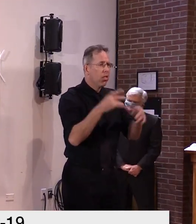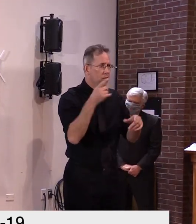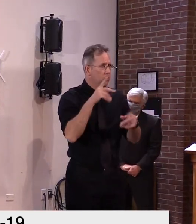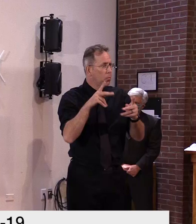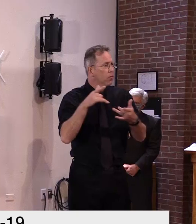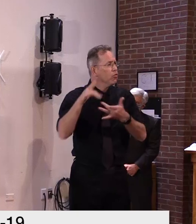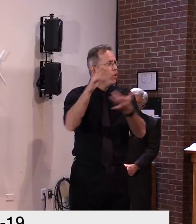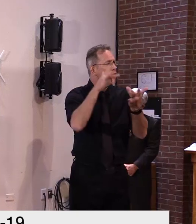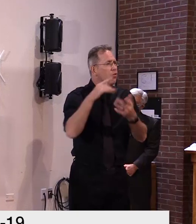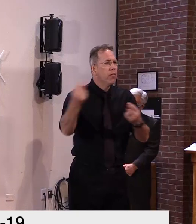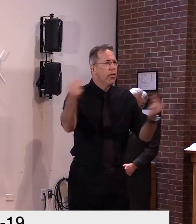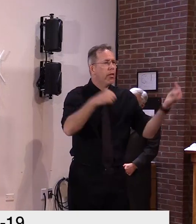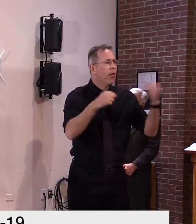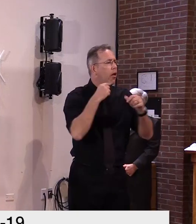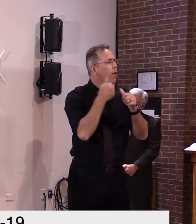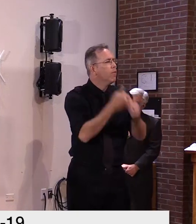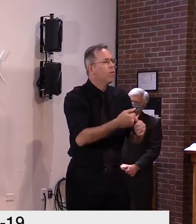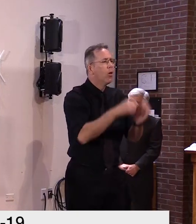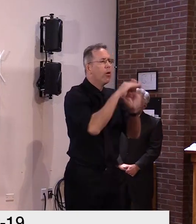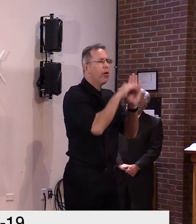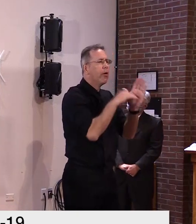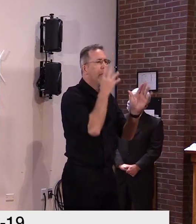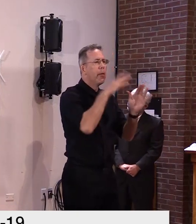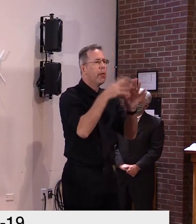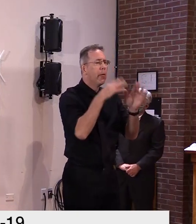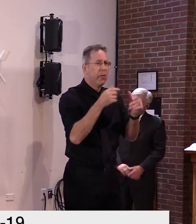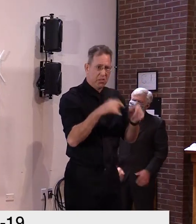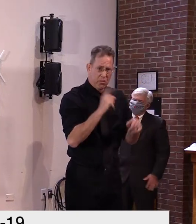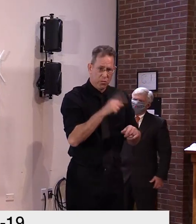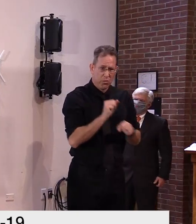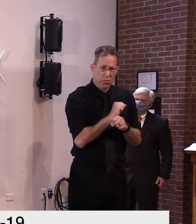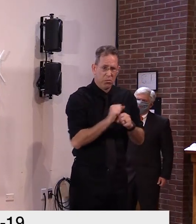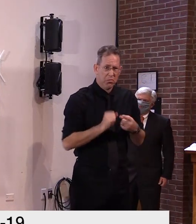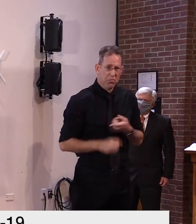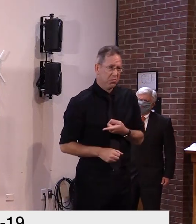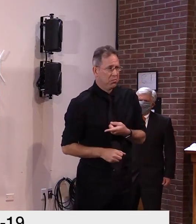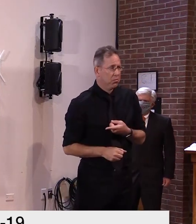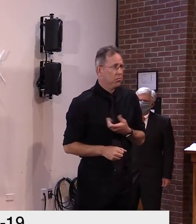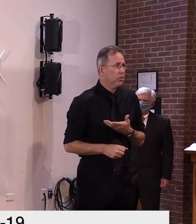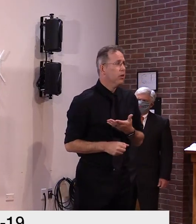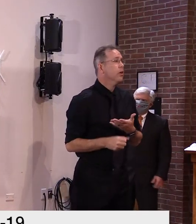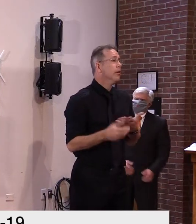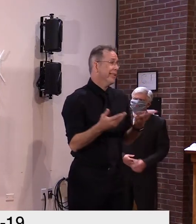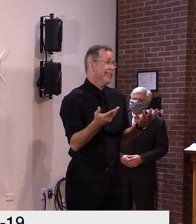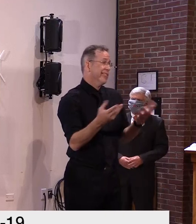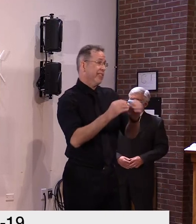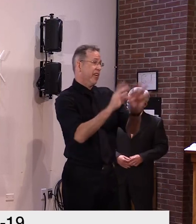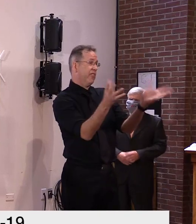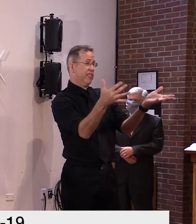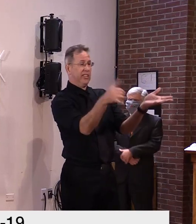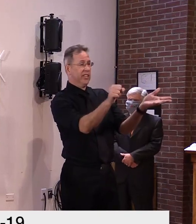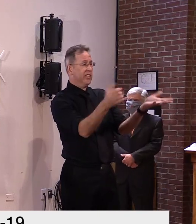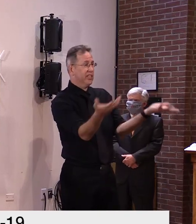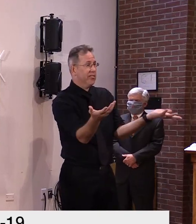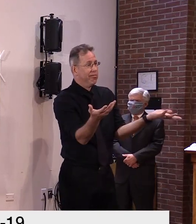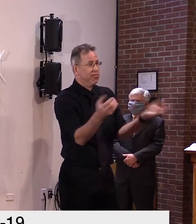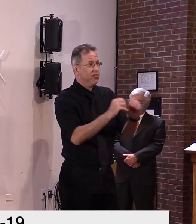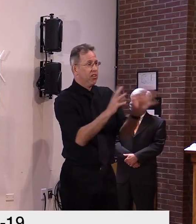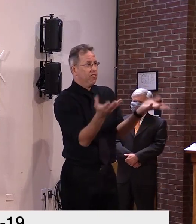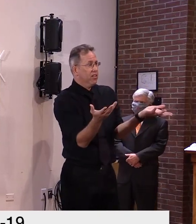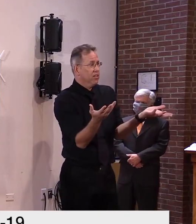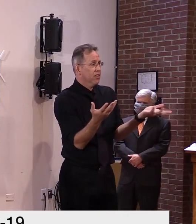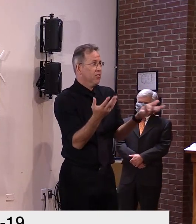obviously, it's possible that that's true. We don't have firm data to really help us with that. I am aware